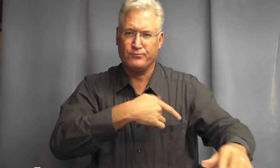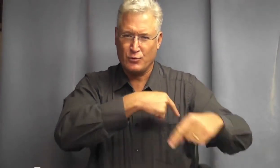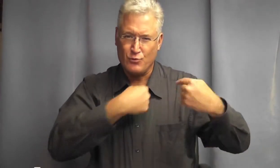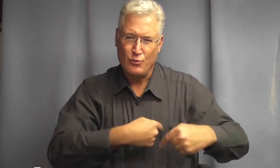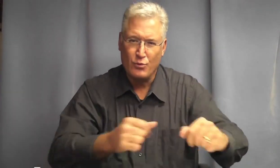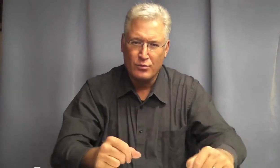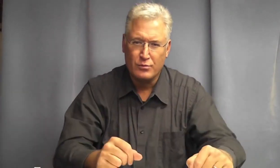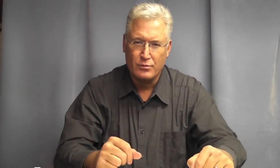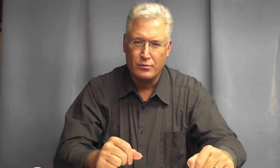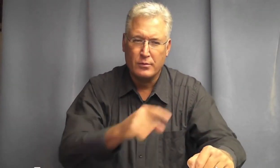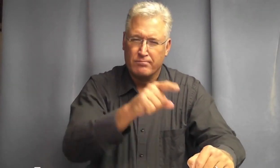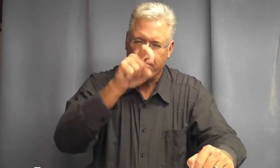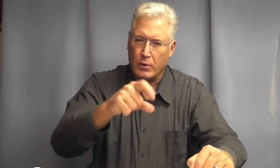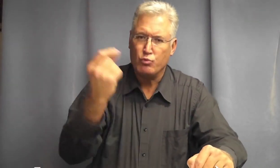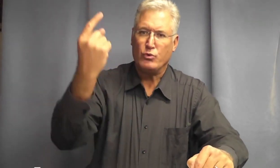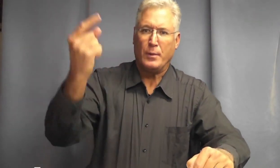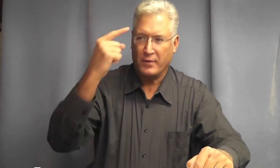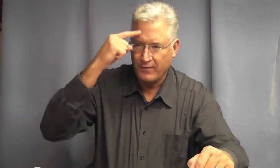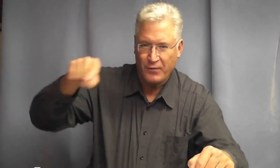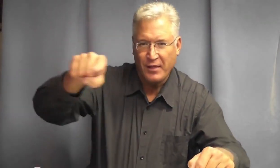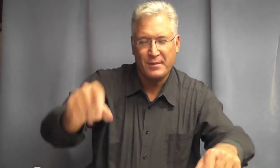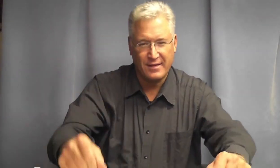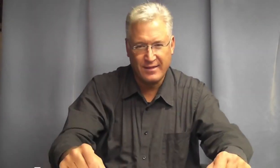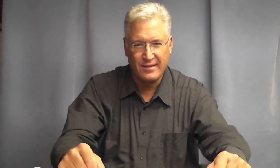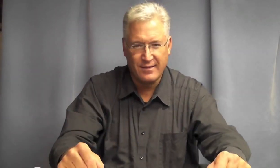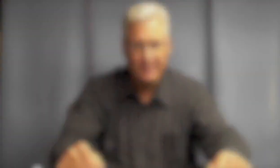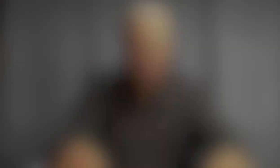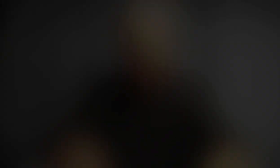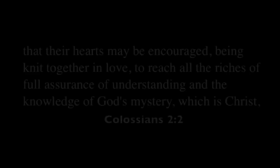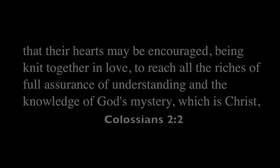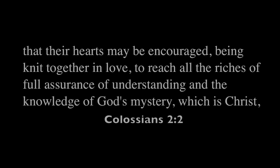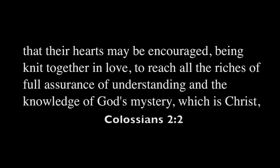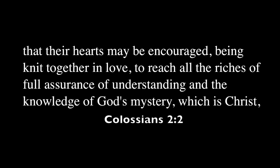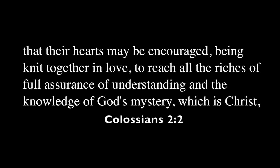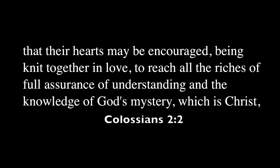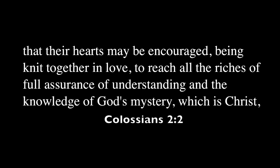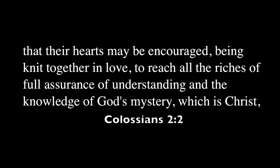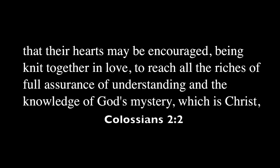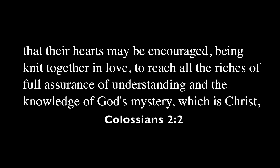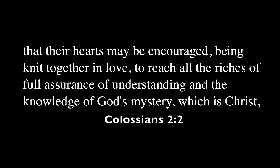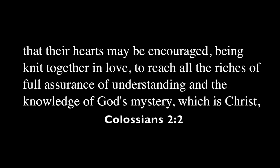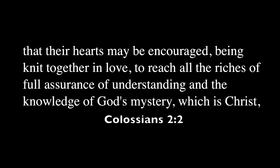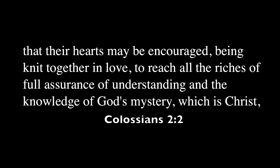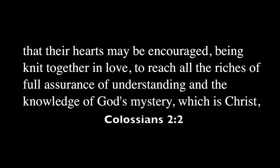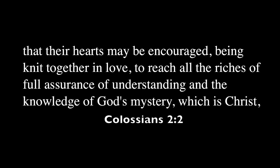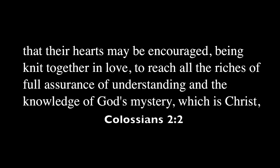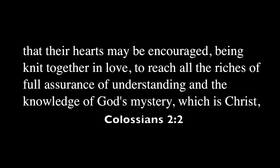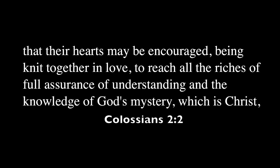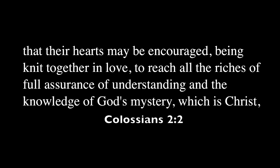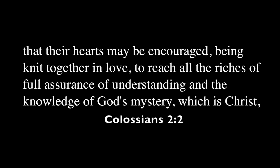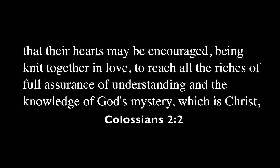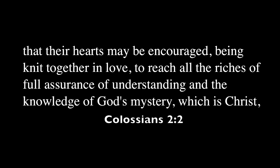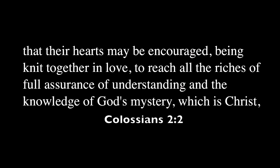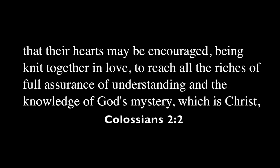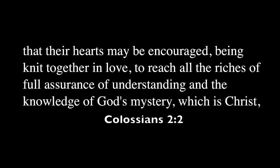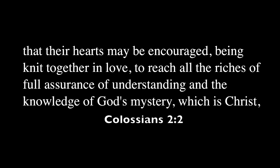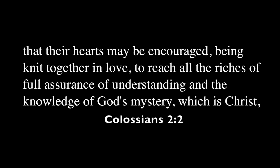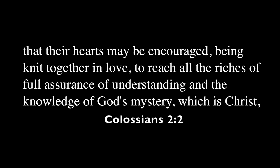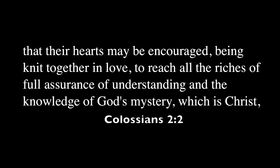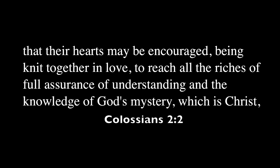we concern ourselves that our hearts are for them, that their hearts may be encouraged, being knit together in love,